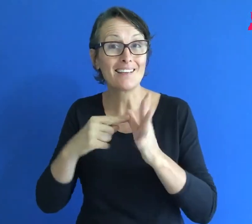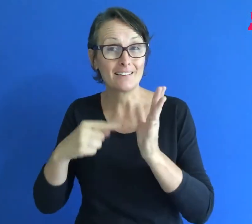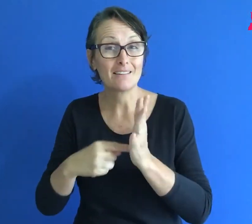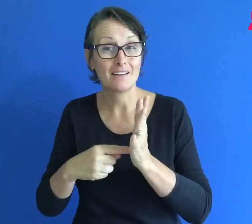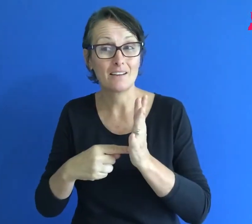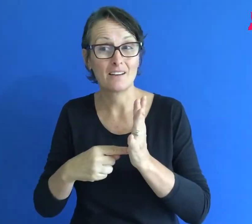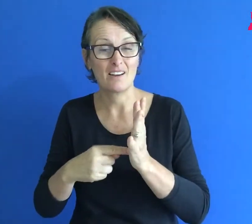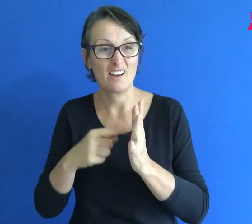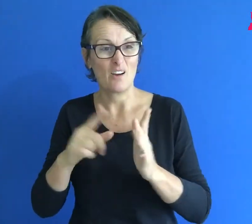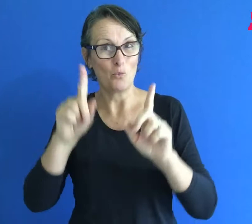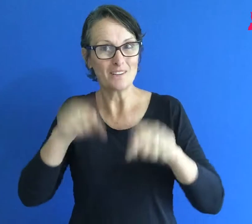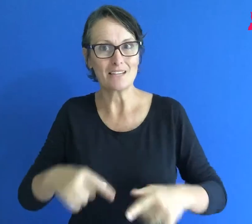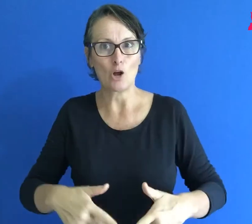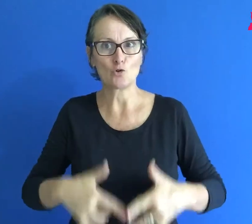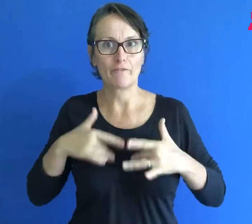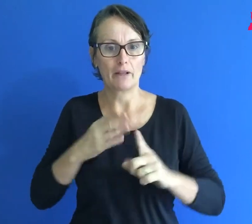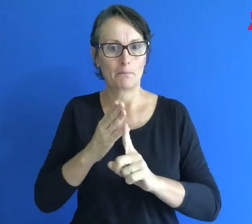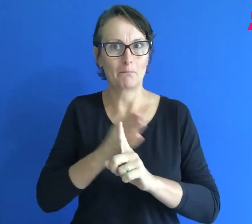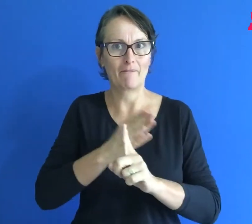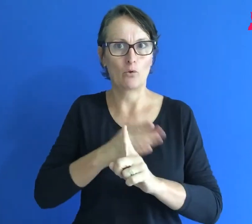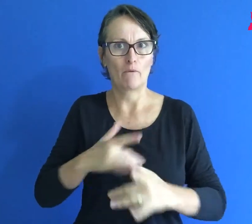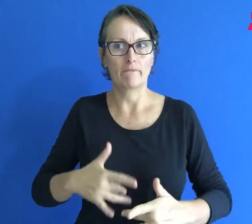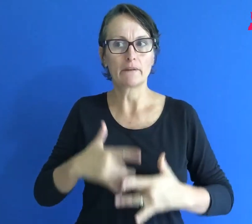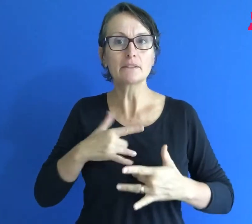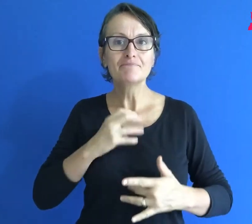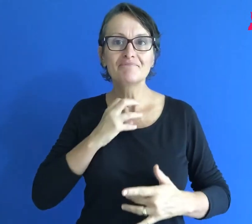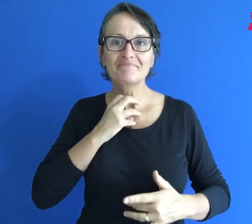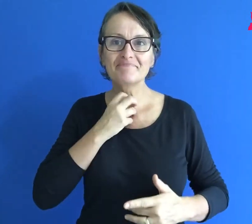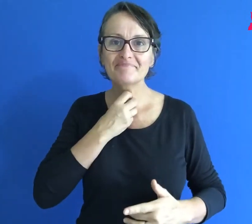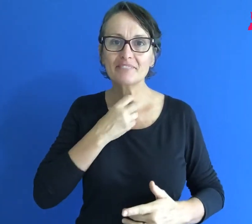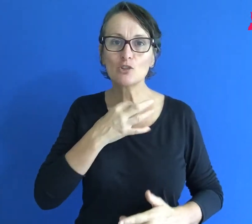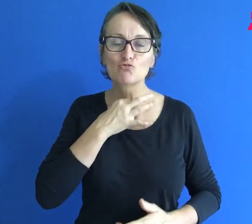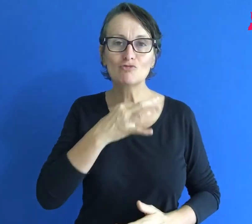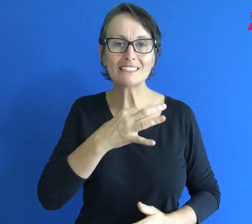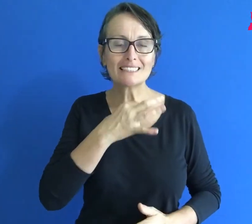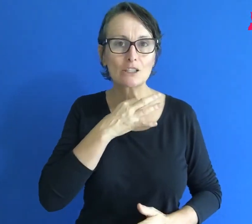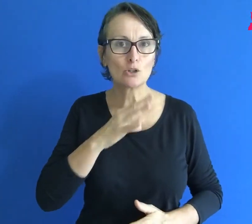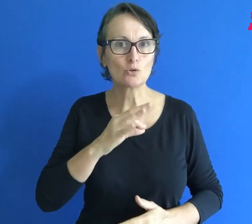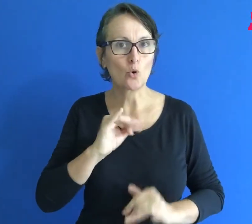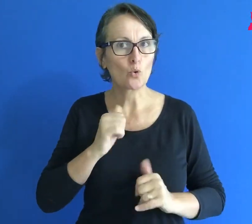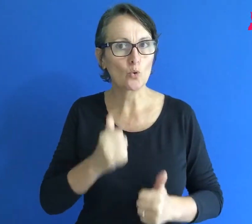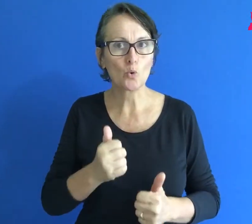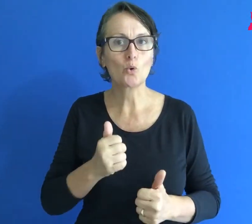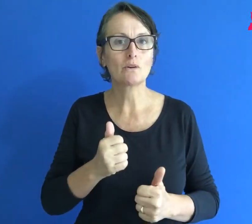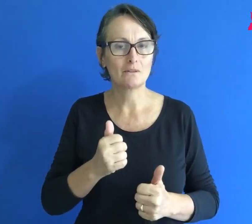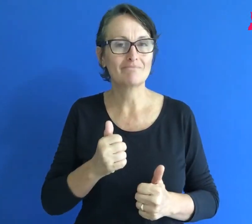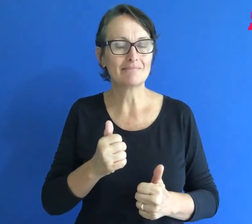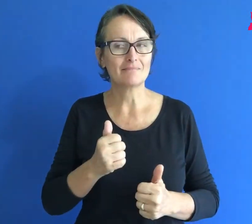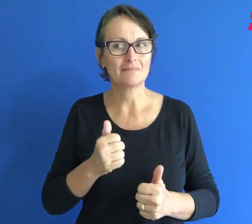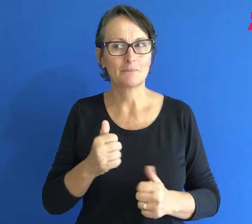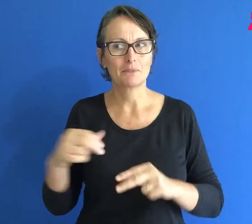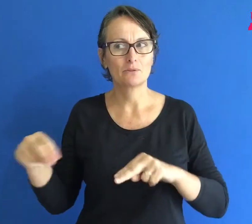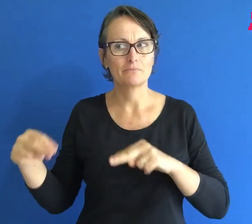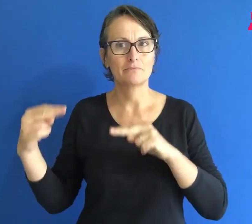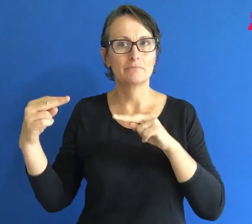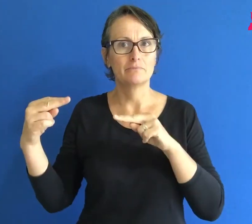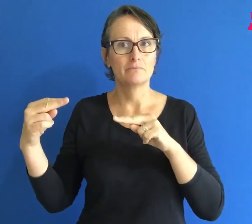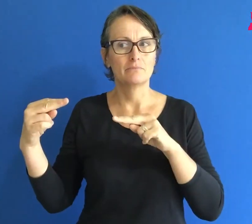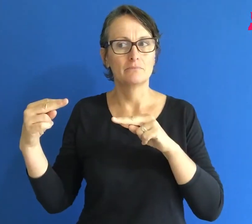foreboding, of uncomfortableness in the gut about, oh, this is bad, was just eye-to-eye contact with him and him feeling the same thing. How does